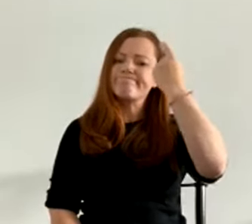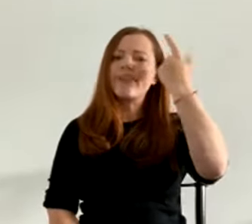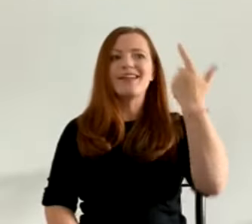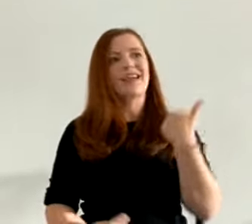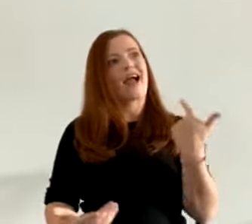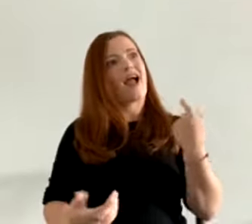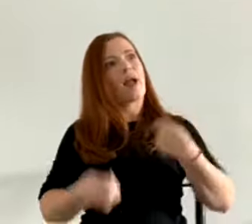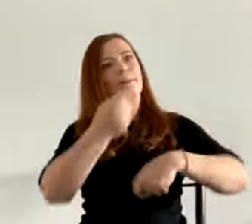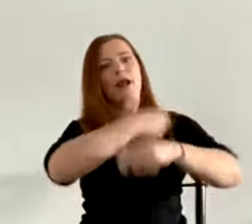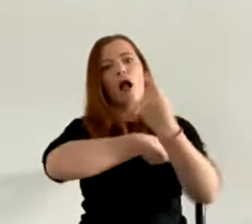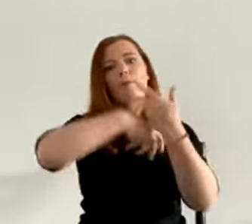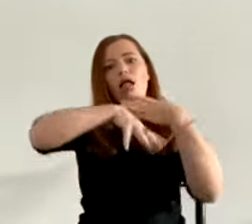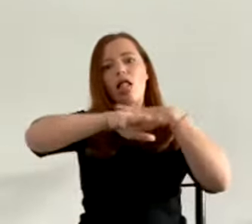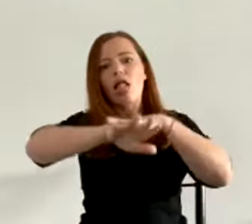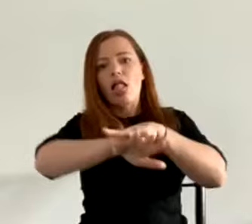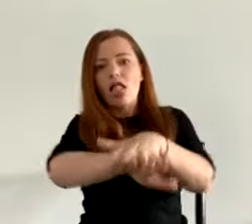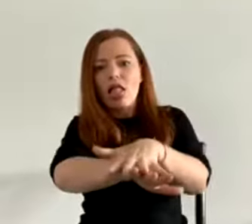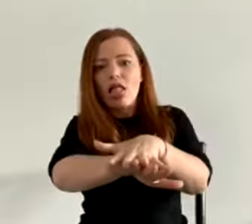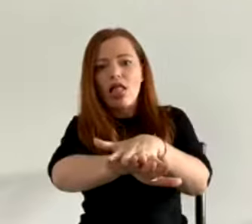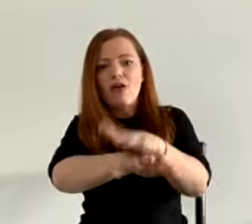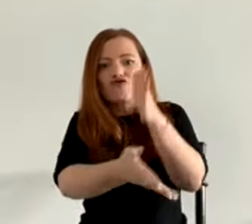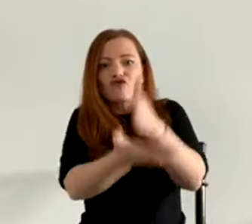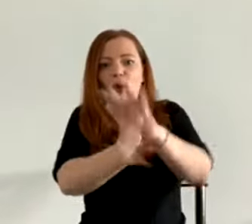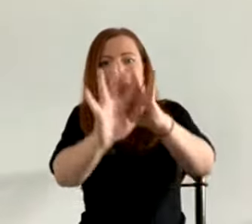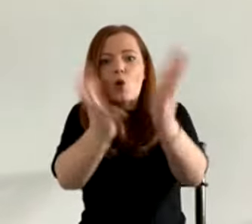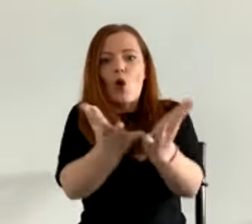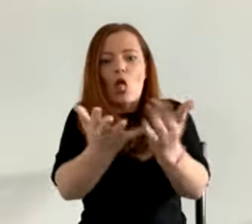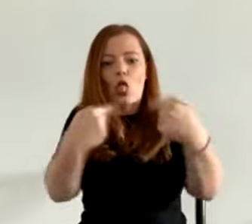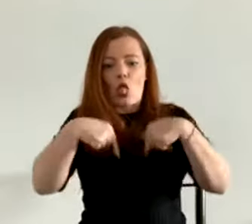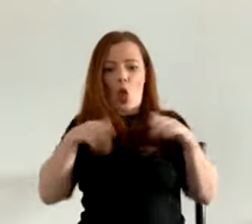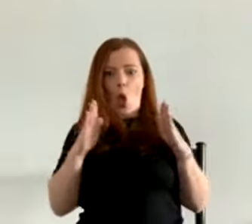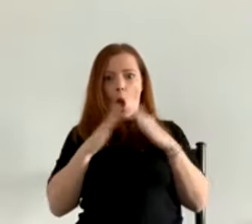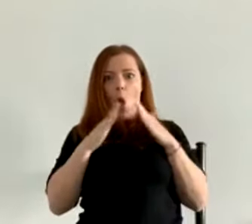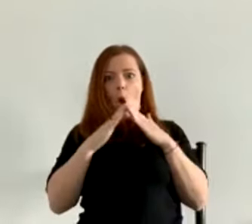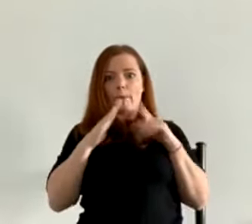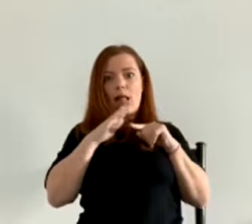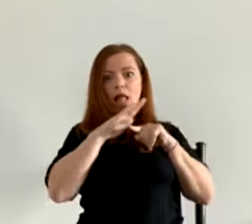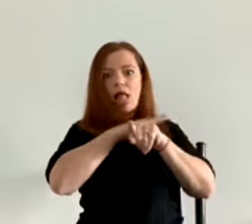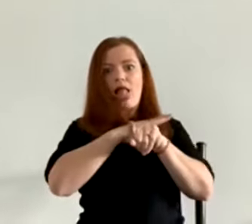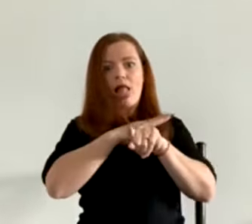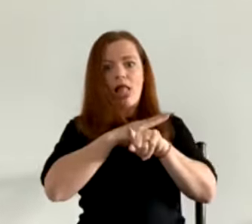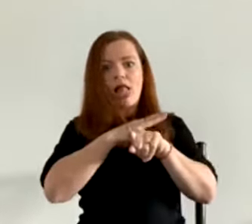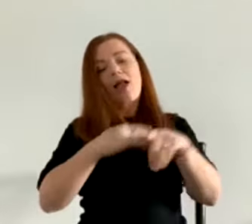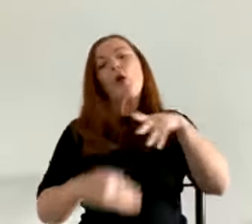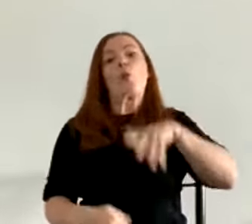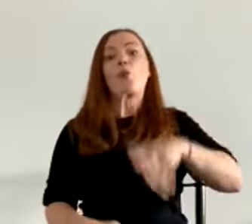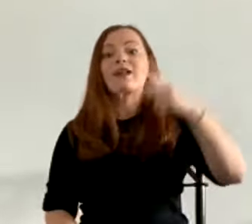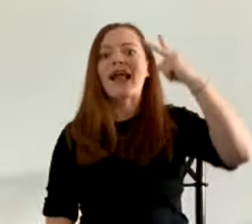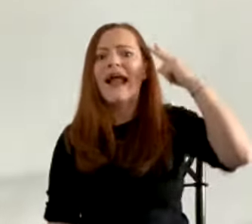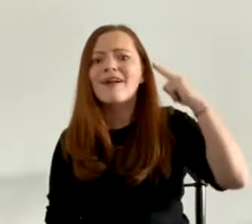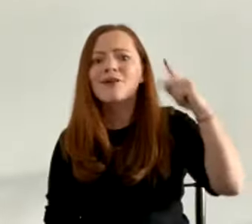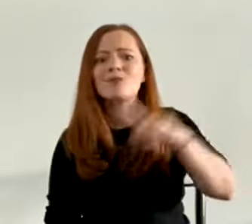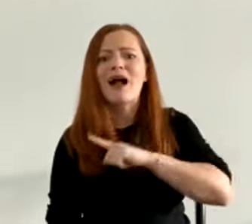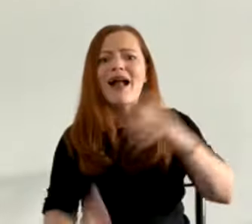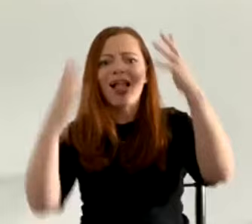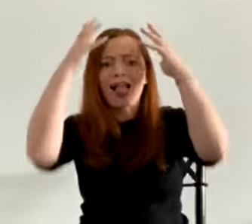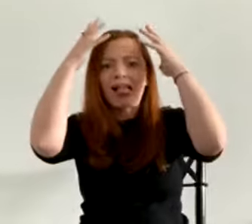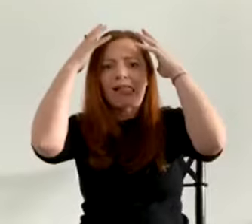real world and I release myself from my home and I want to get my hair cut because this barn is getting very